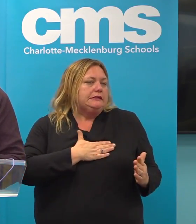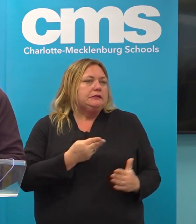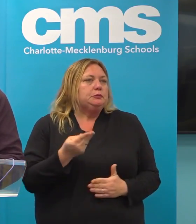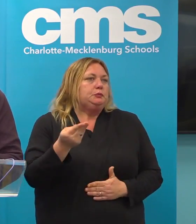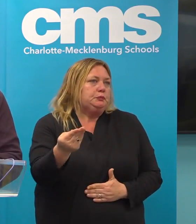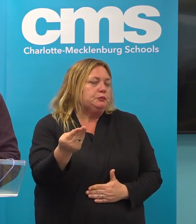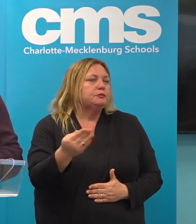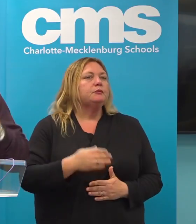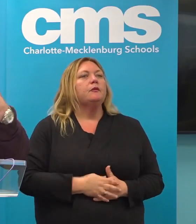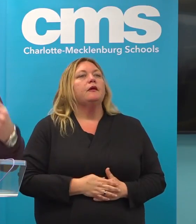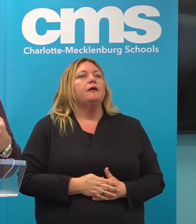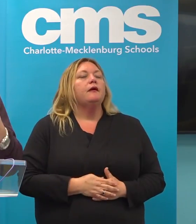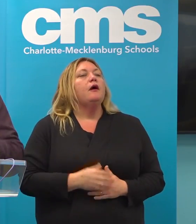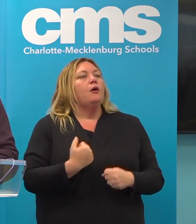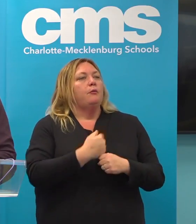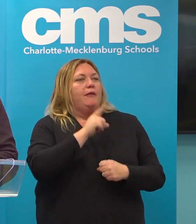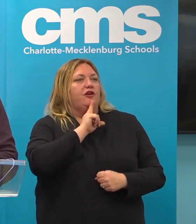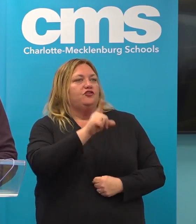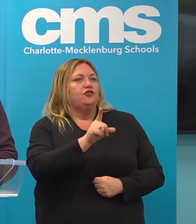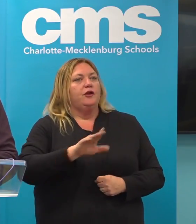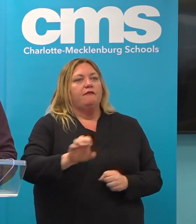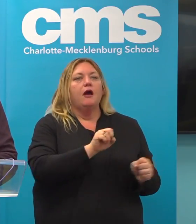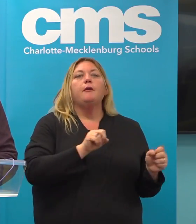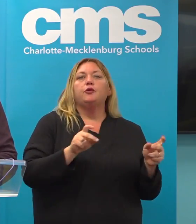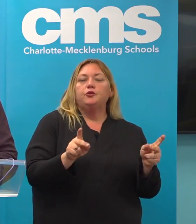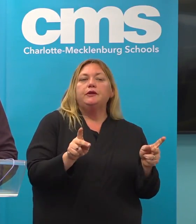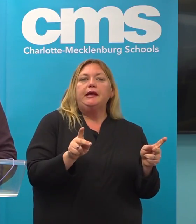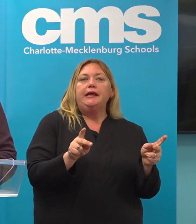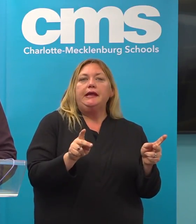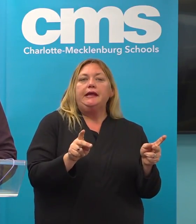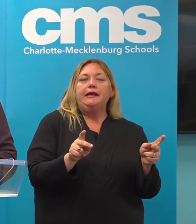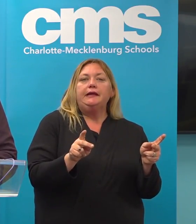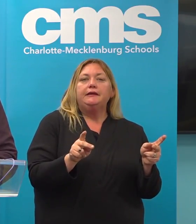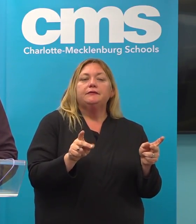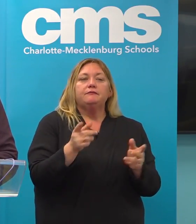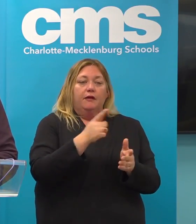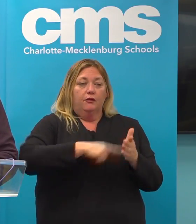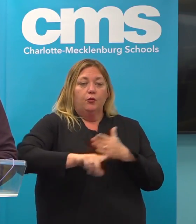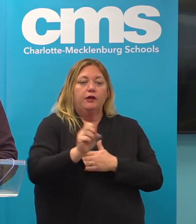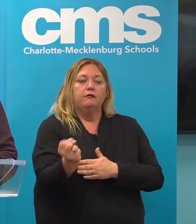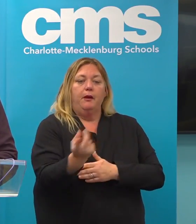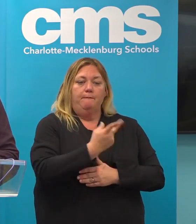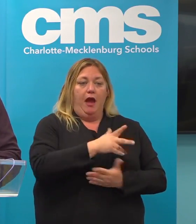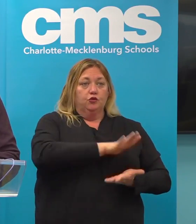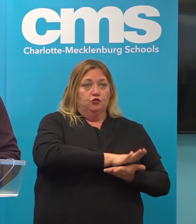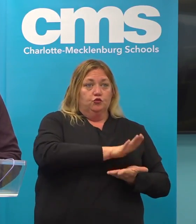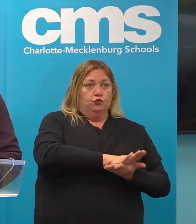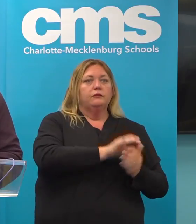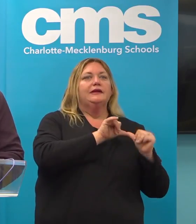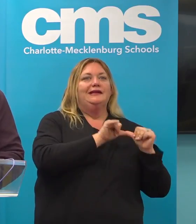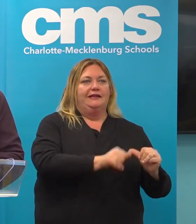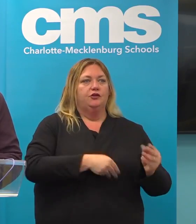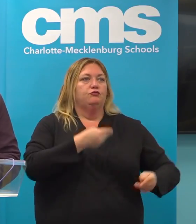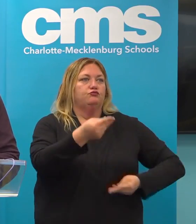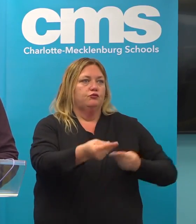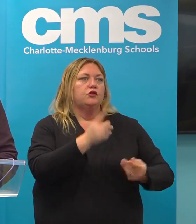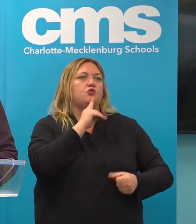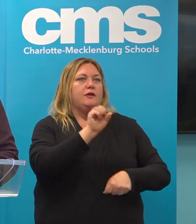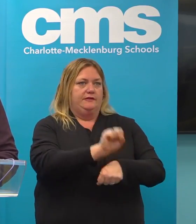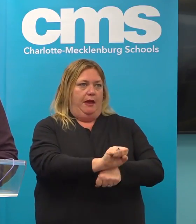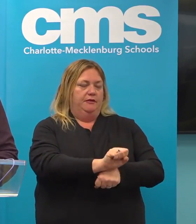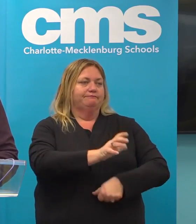to do so. But we will ensure that you have the opportunity upon the week that you come back to continue to turn in